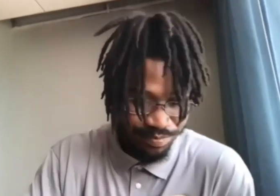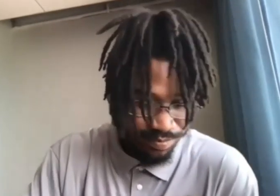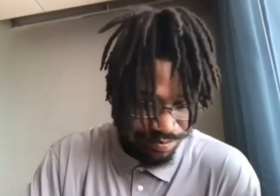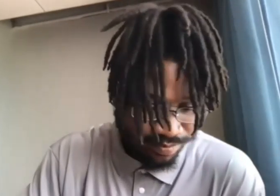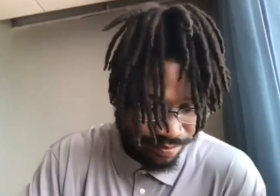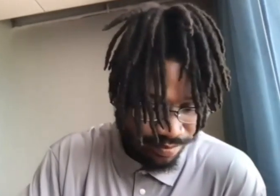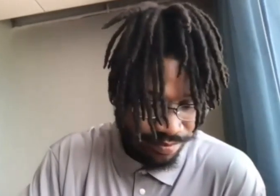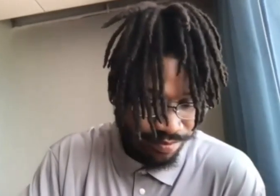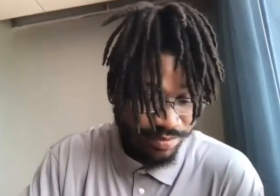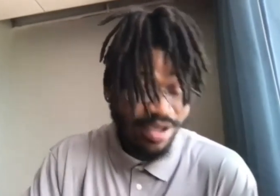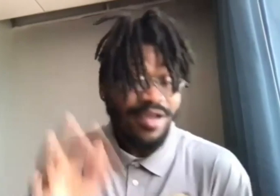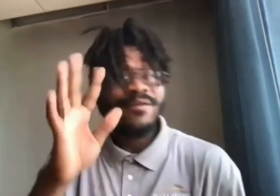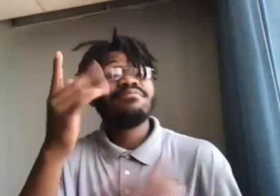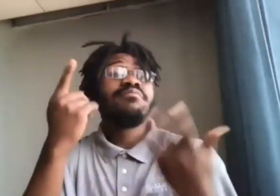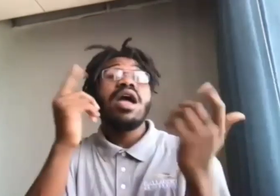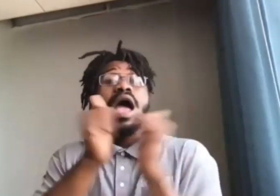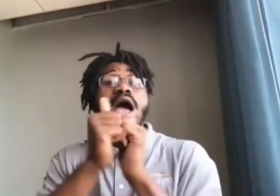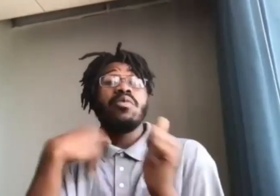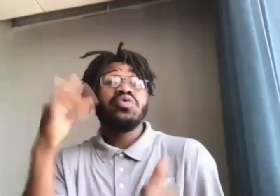giving them choices.